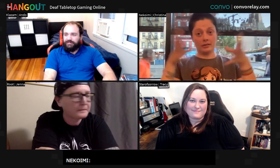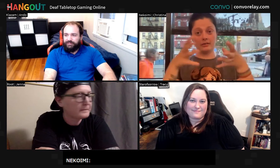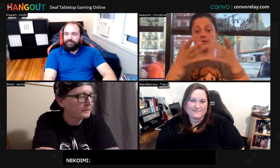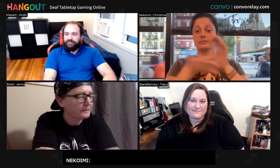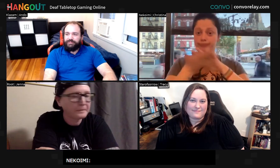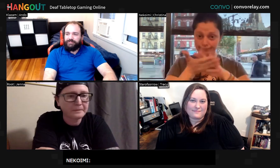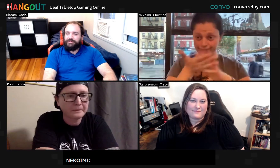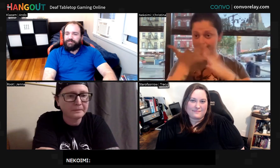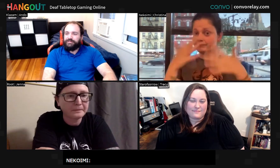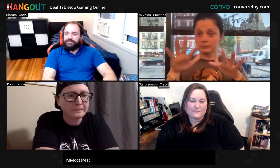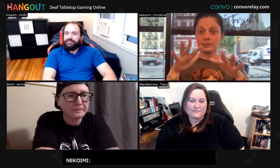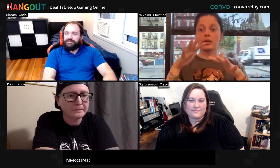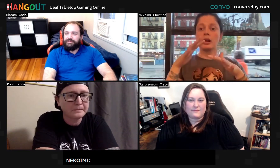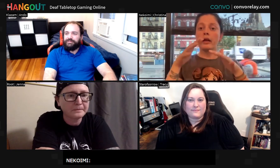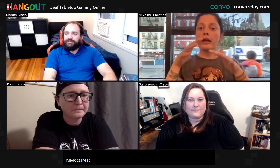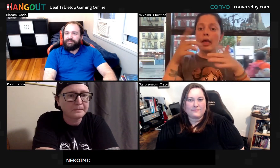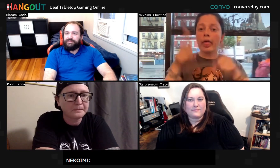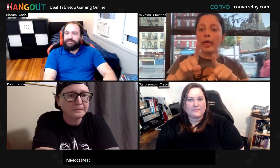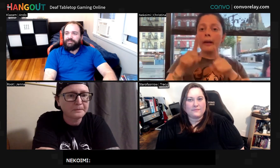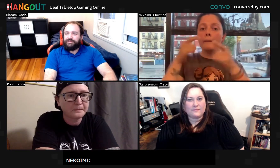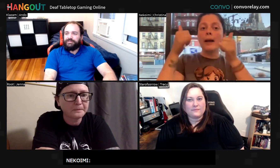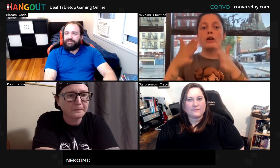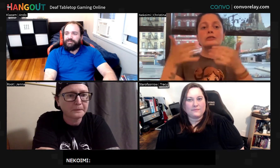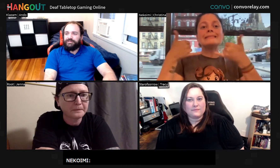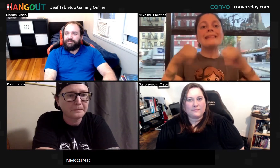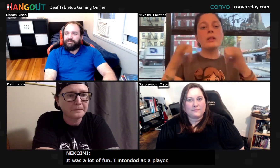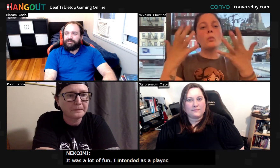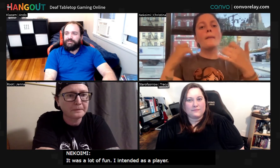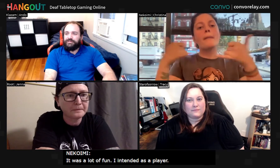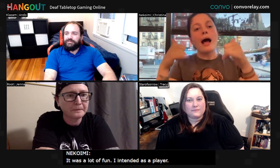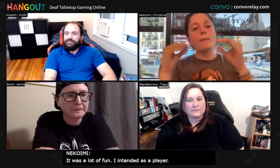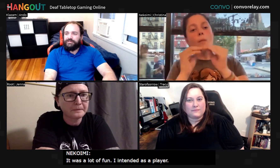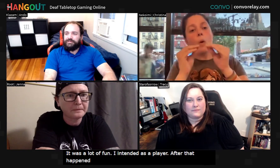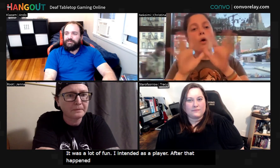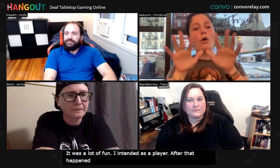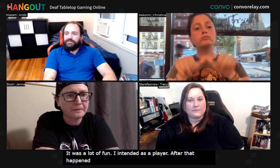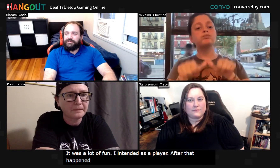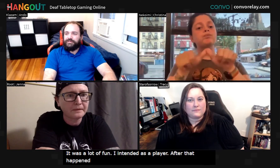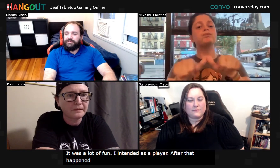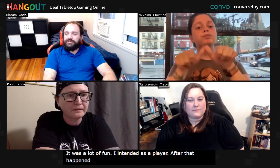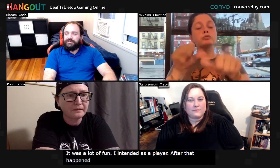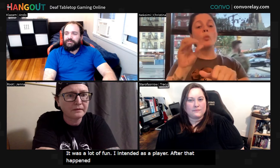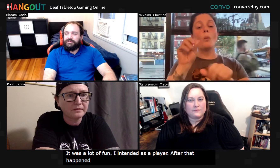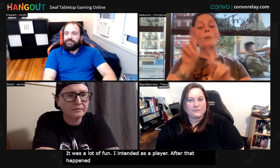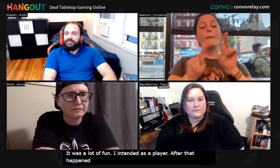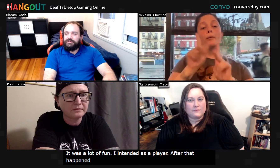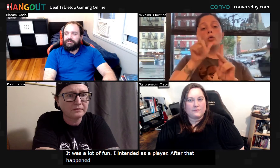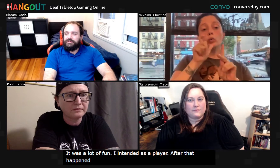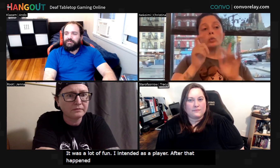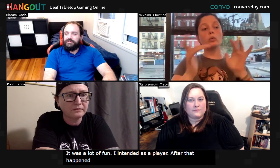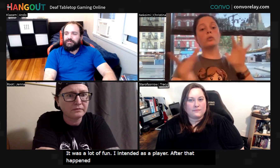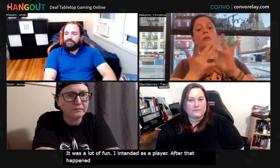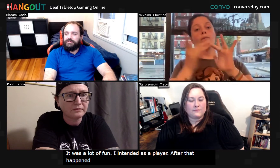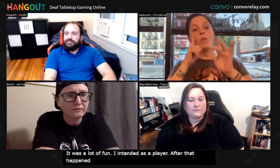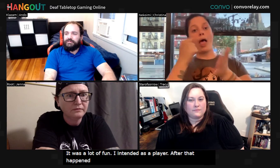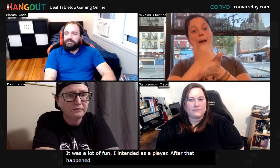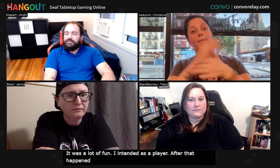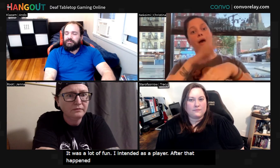And after that happened, it just so happened that a lot of the players were like, hey, let's just keep playing.